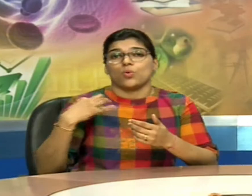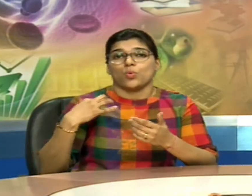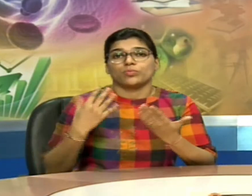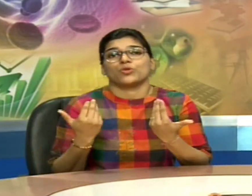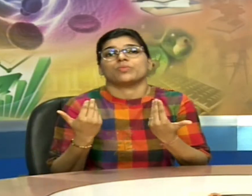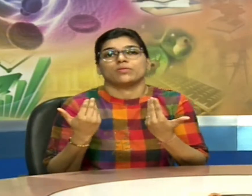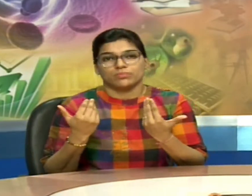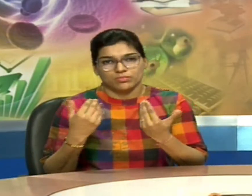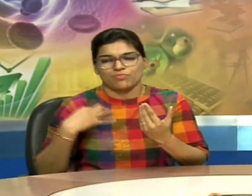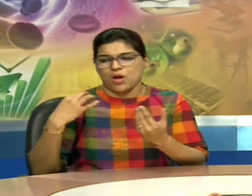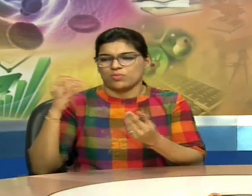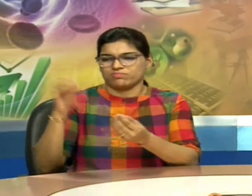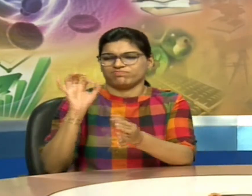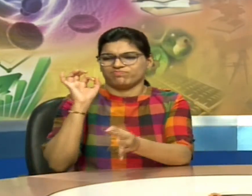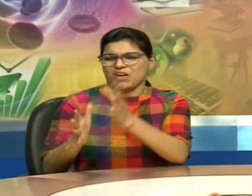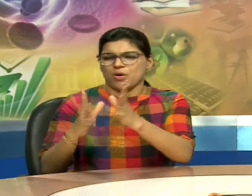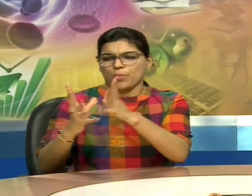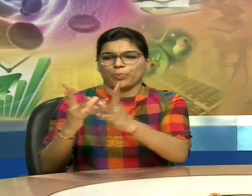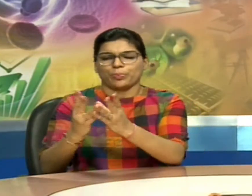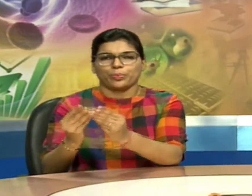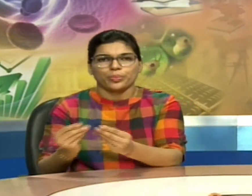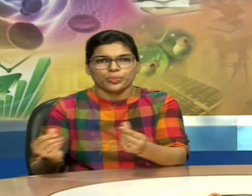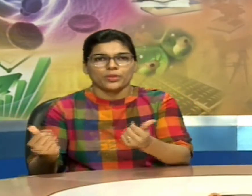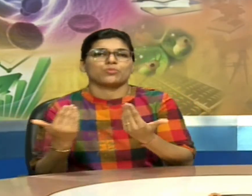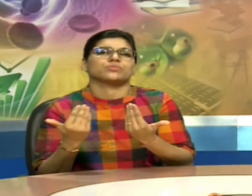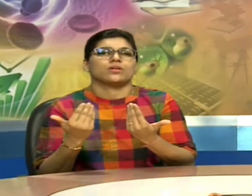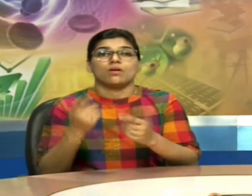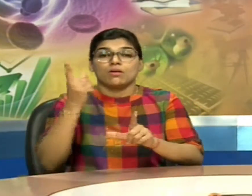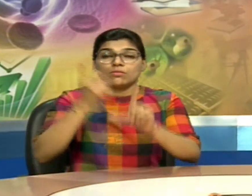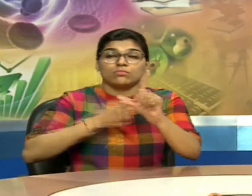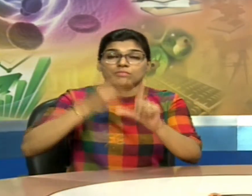Example, vegetable peels, paper and cloths, etc.